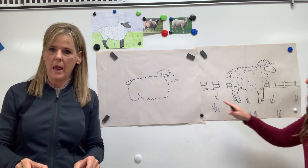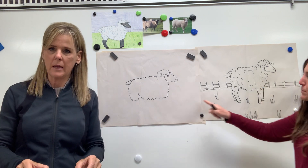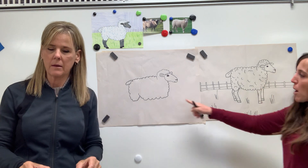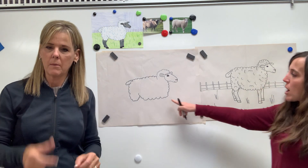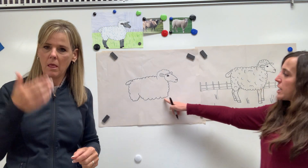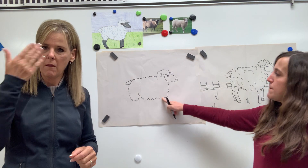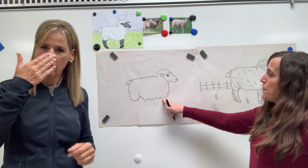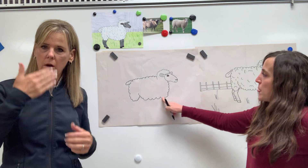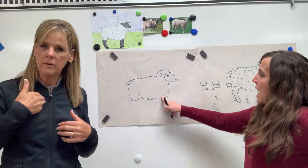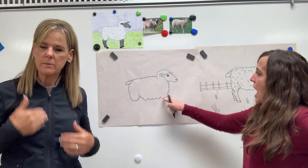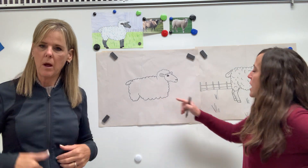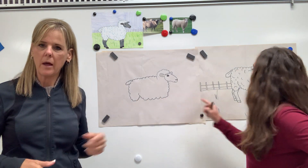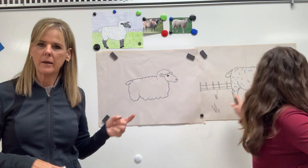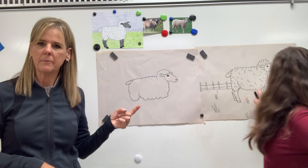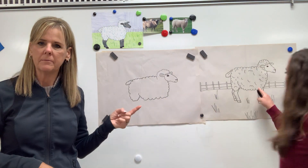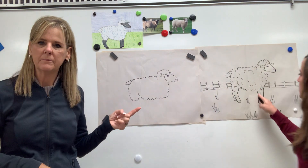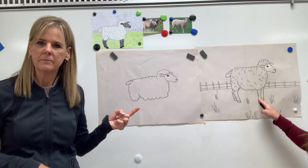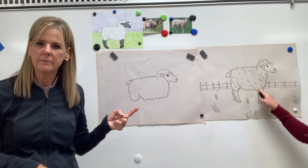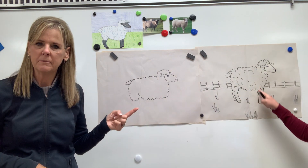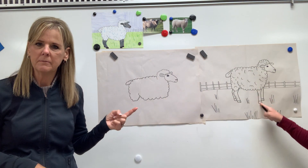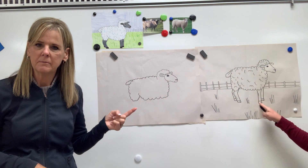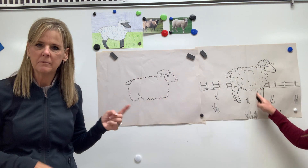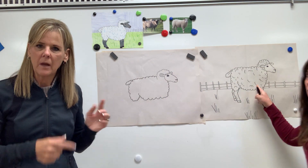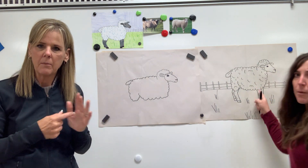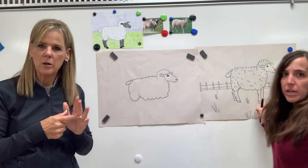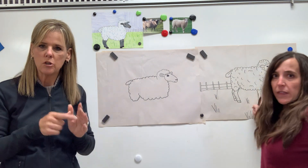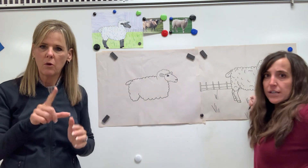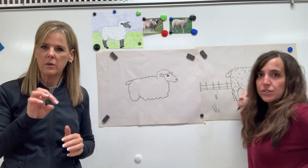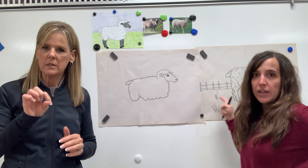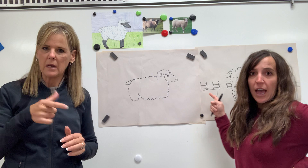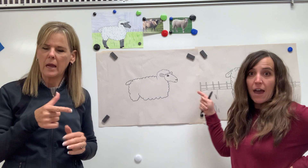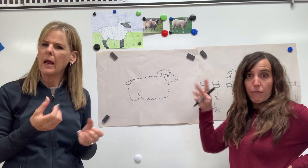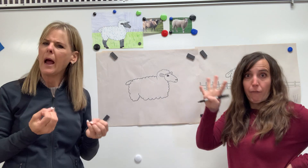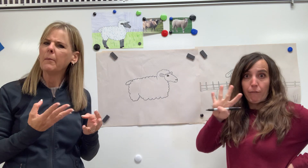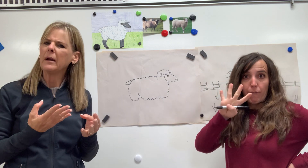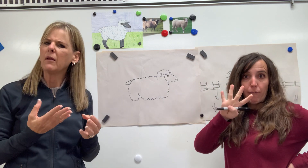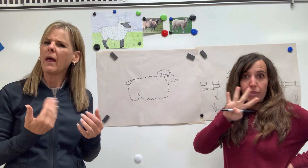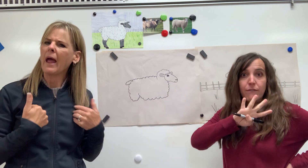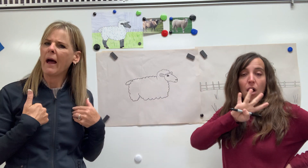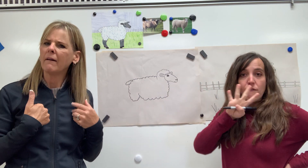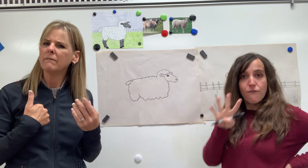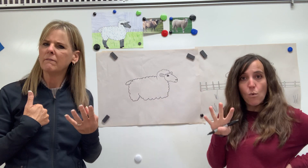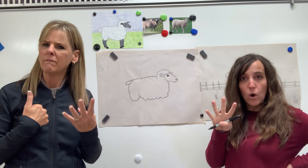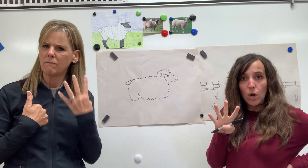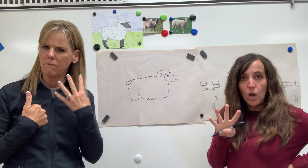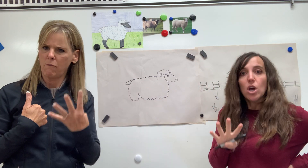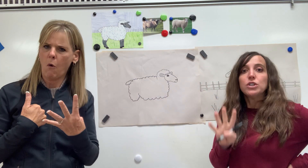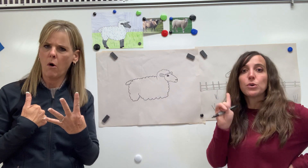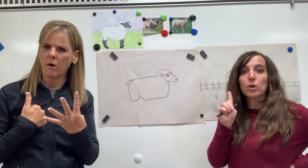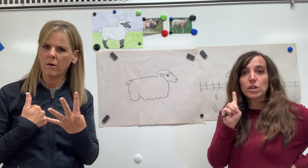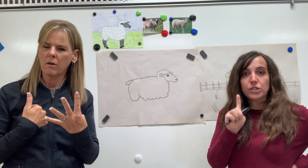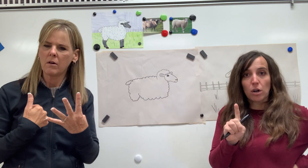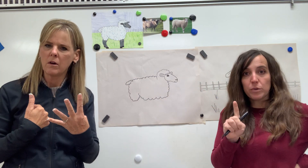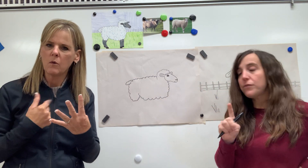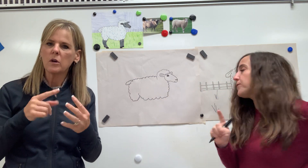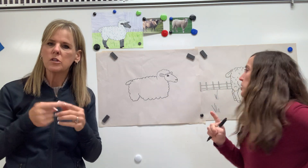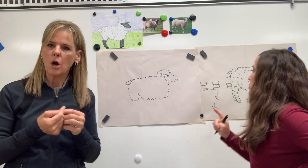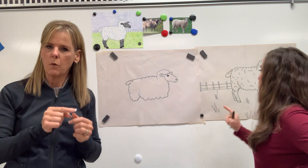his body. And I'm gonna show this leg right here. How many legs do they have? They've got four. So we're gonna start with the first